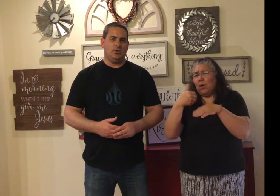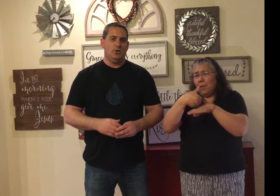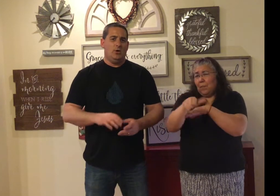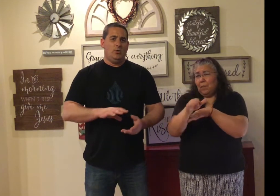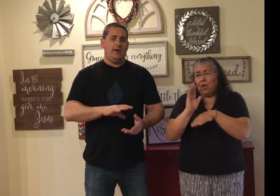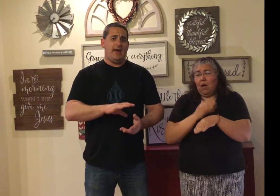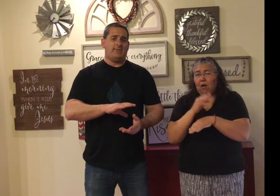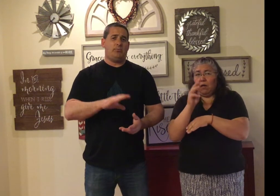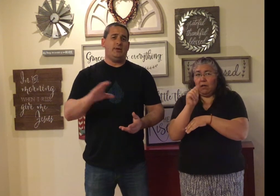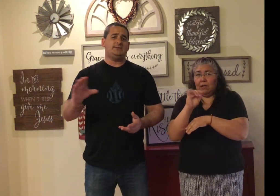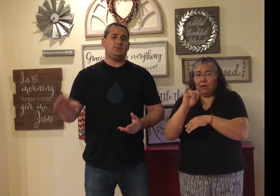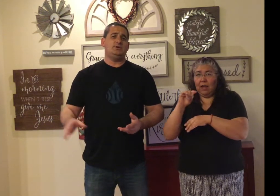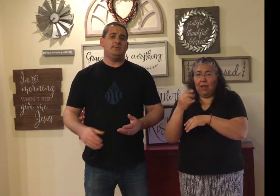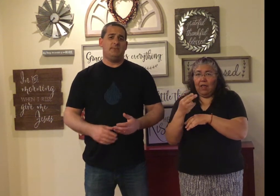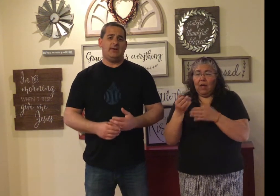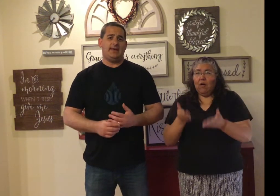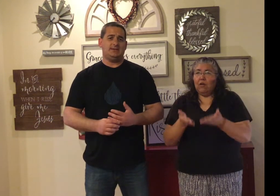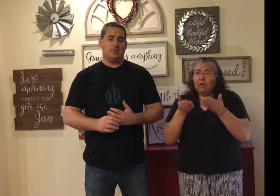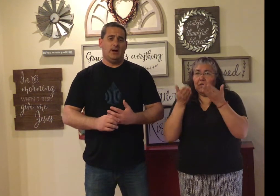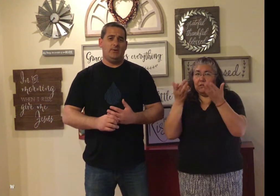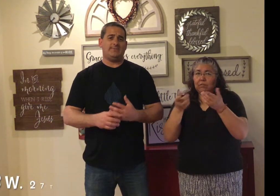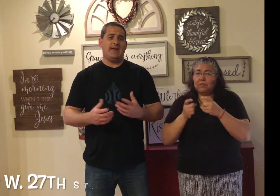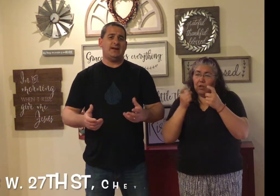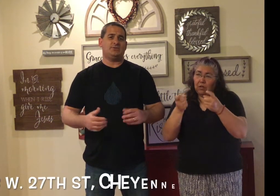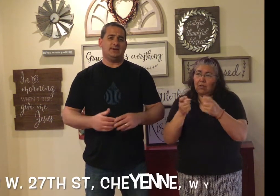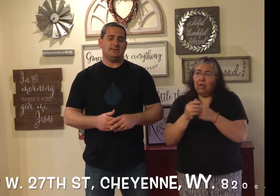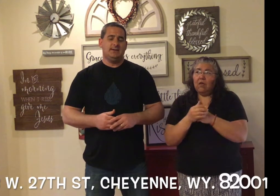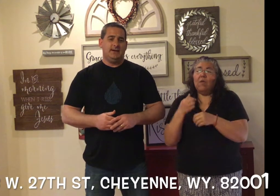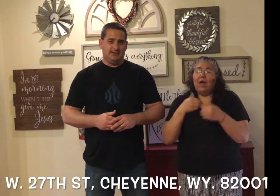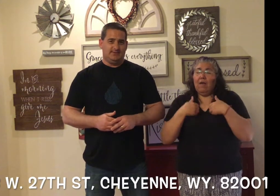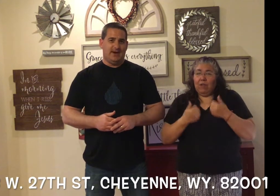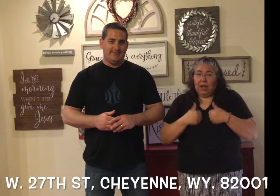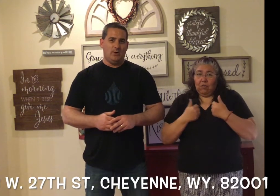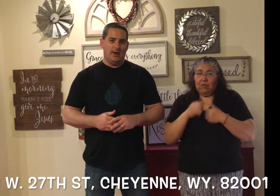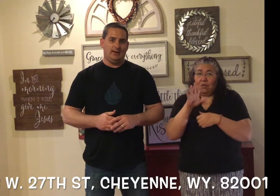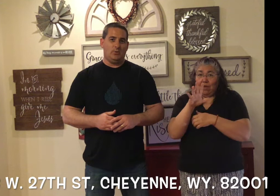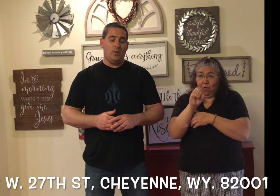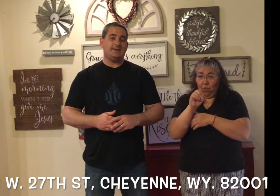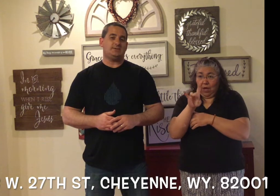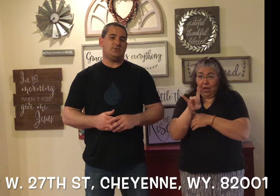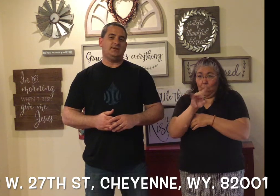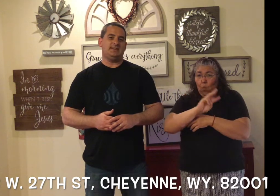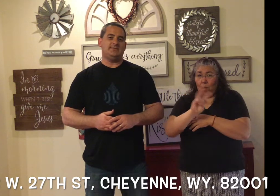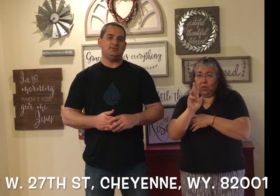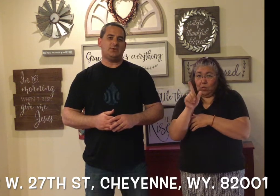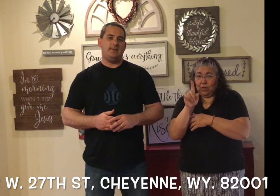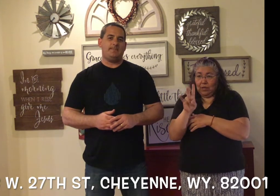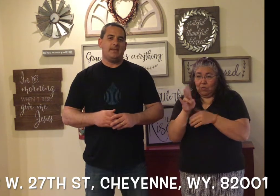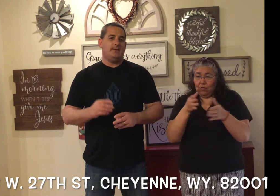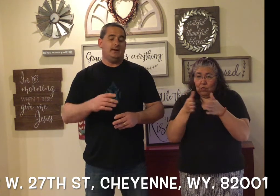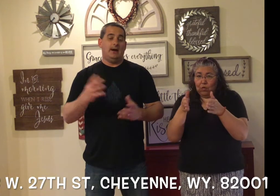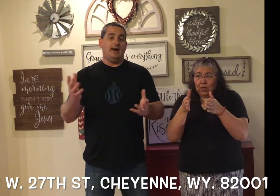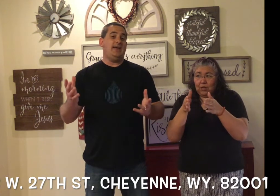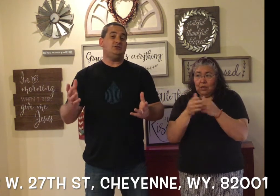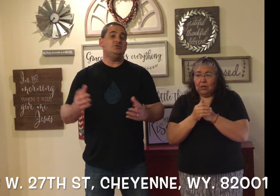And so we have a place where you can mail that as well. We have an address. It is 508 West 27th Street,